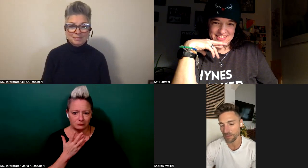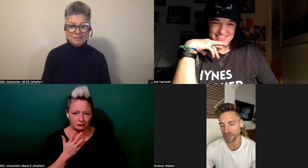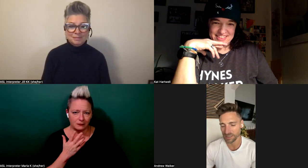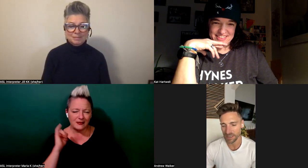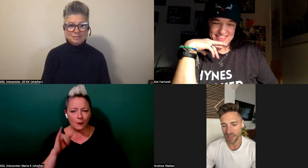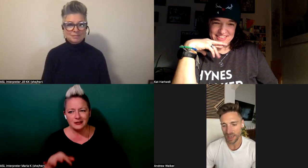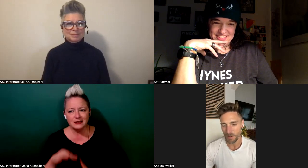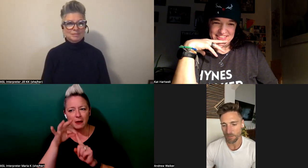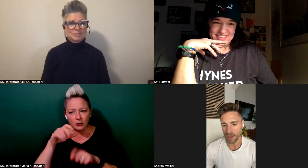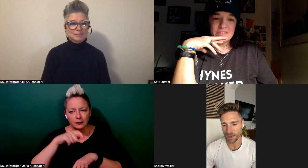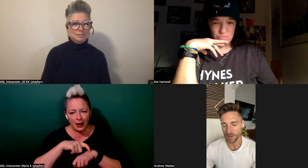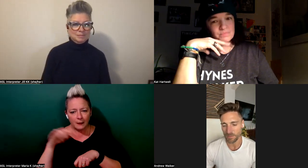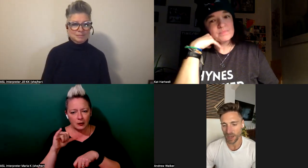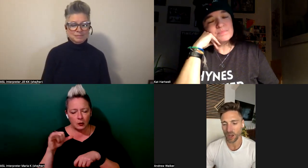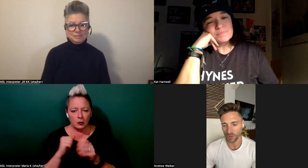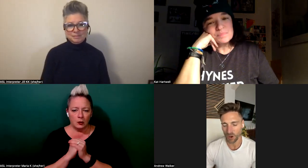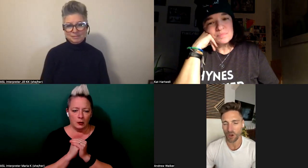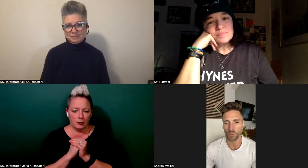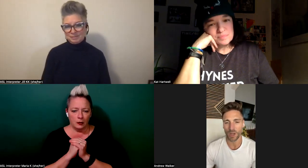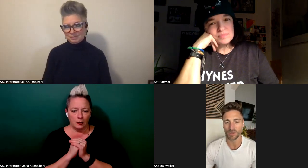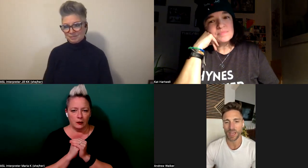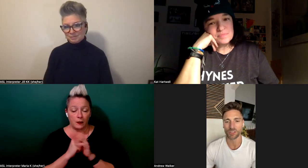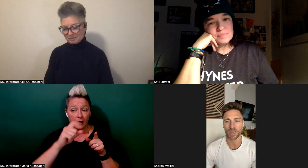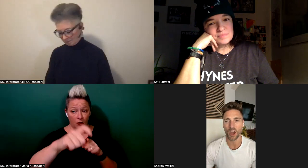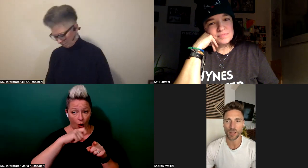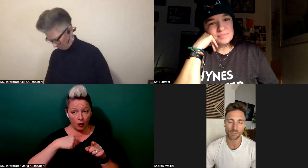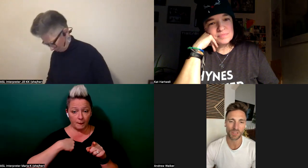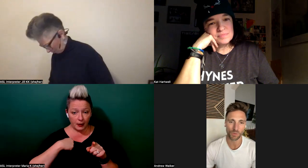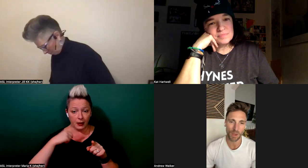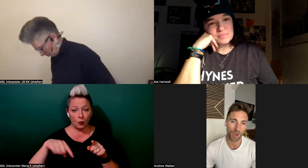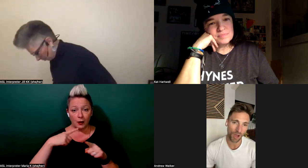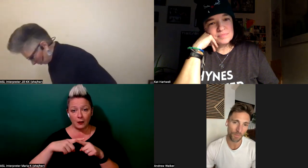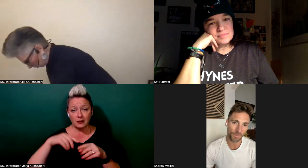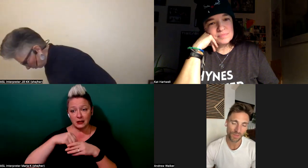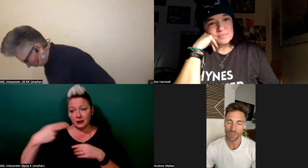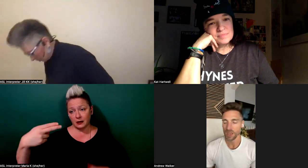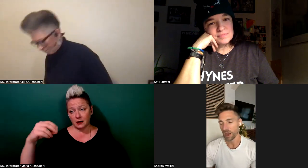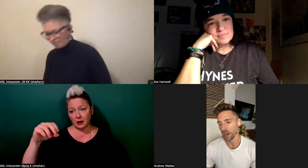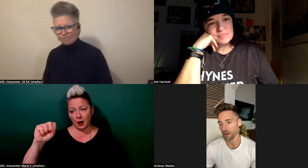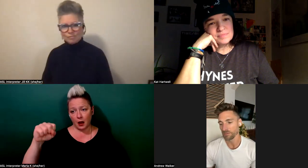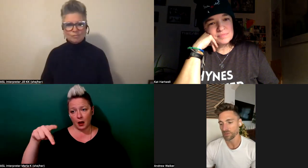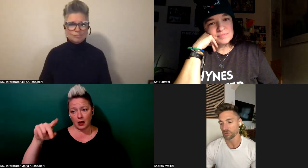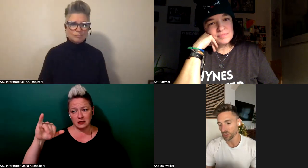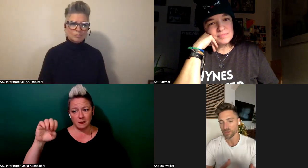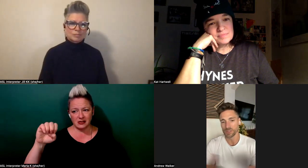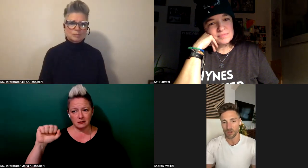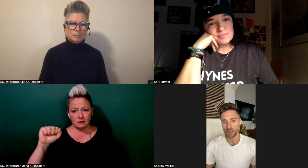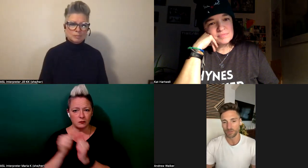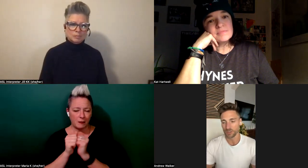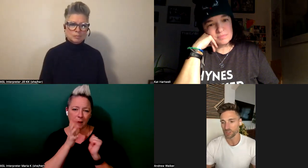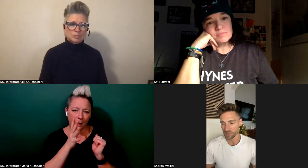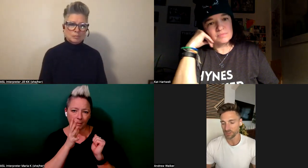special time because I got the call when I was actually at hospice with my mom. So she